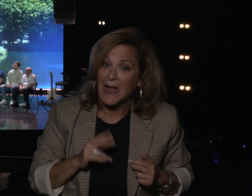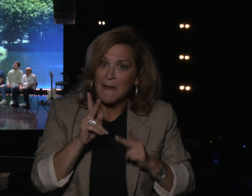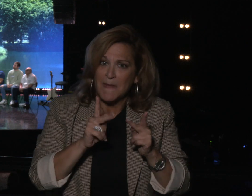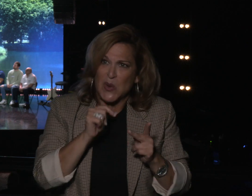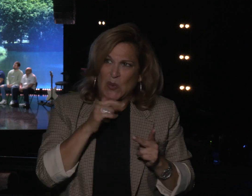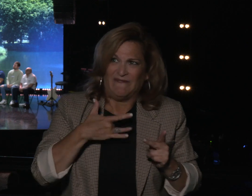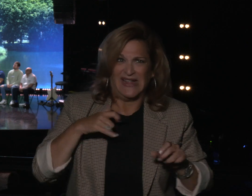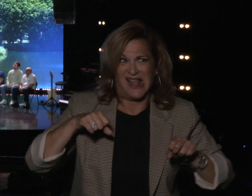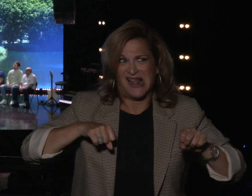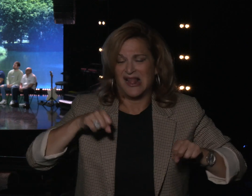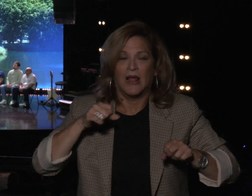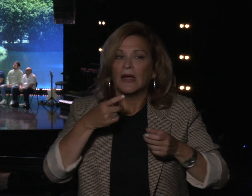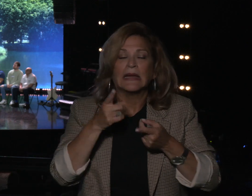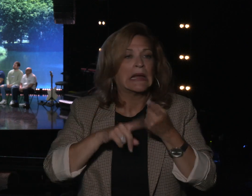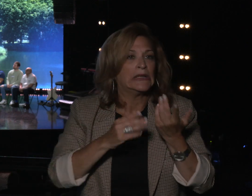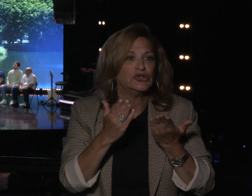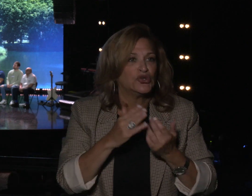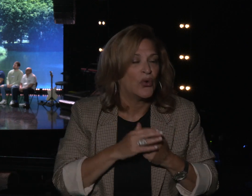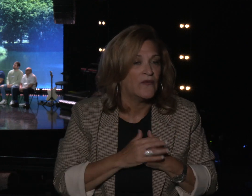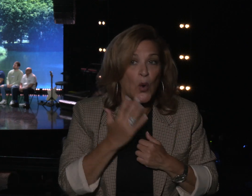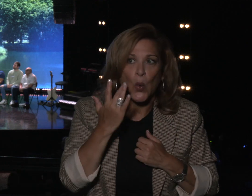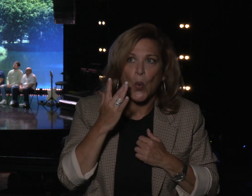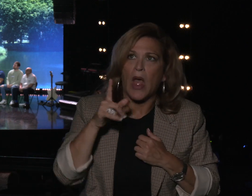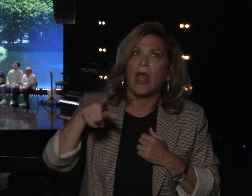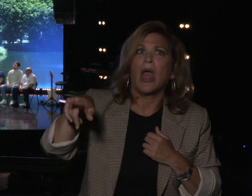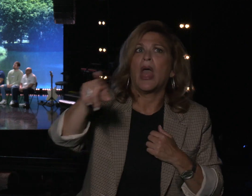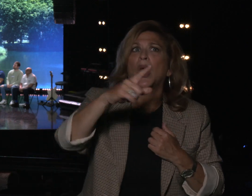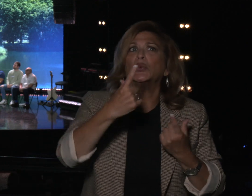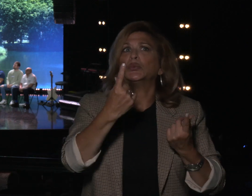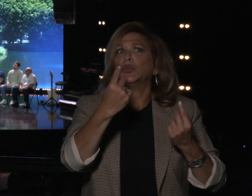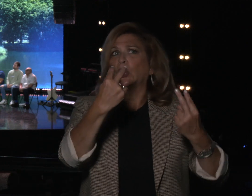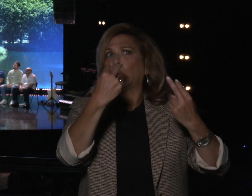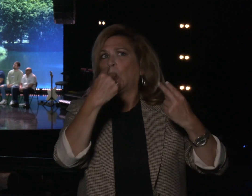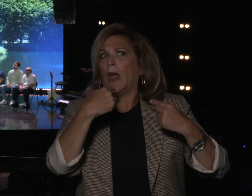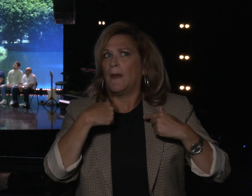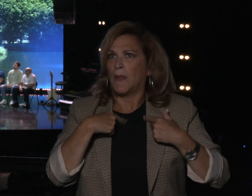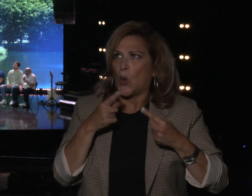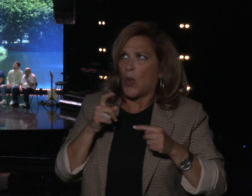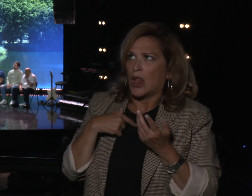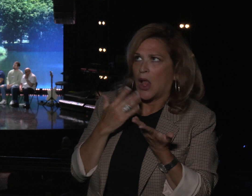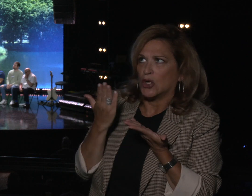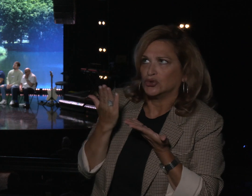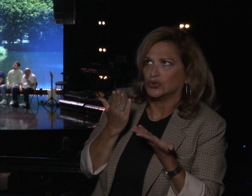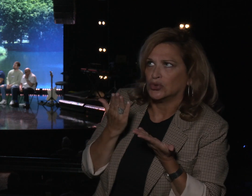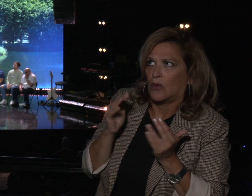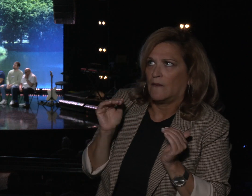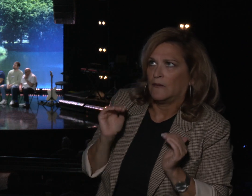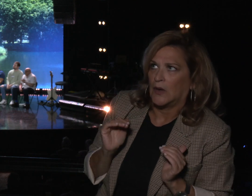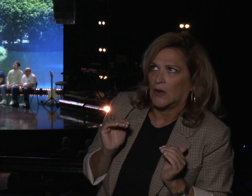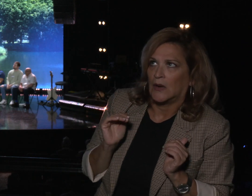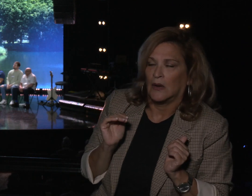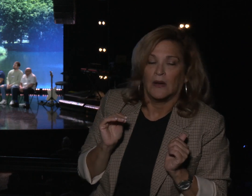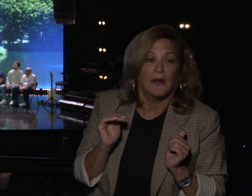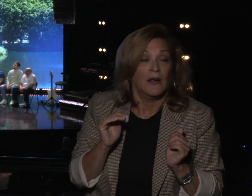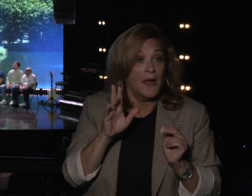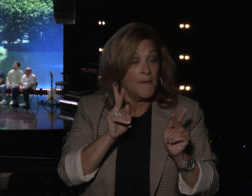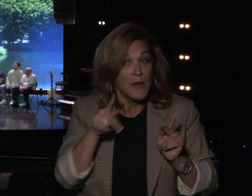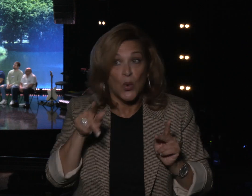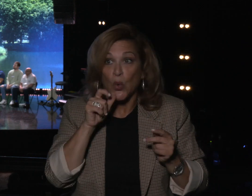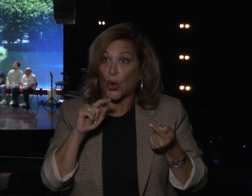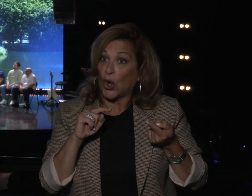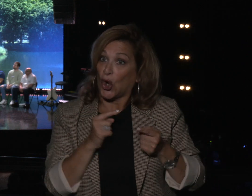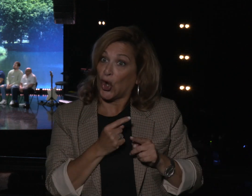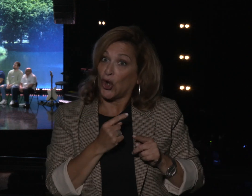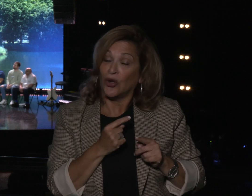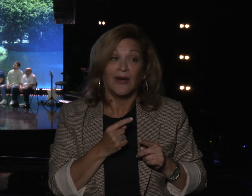can't do this because they're always thinking, what will someone else think? Hurt people can't do this because they can't